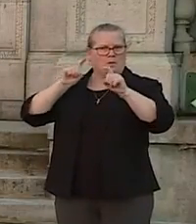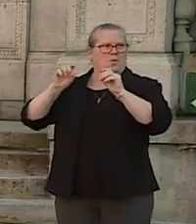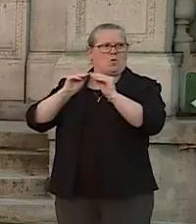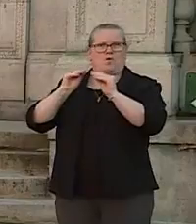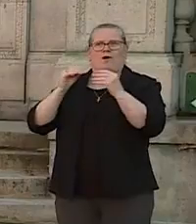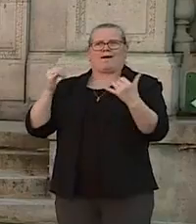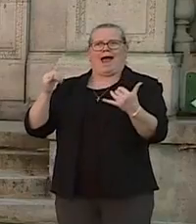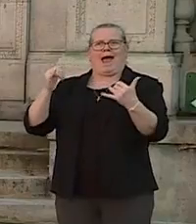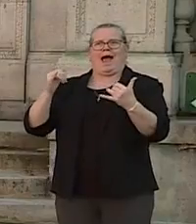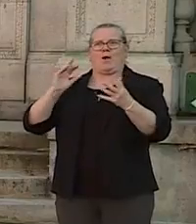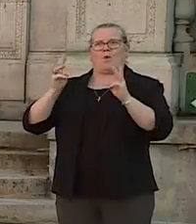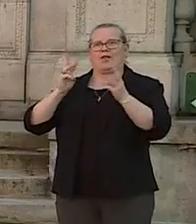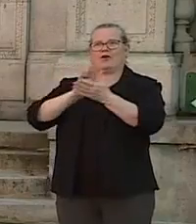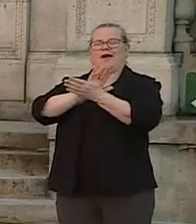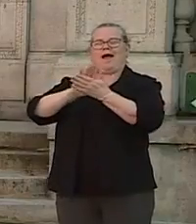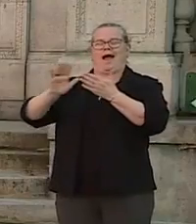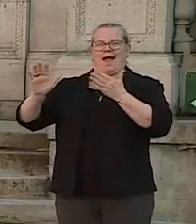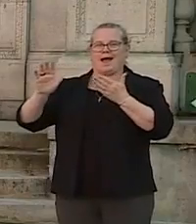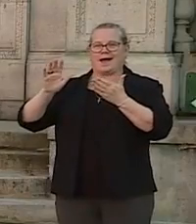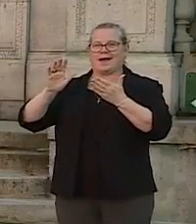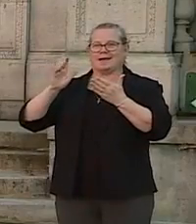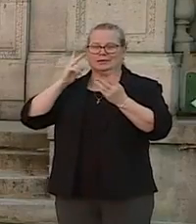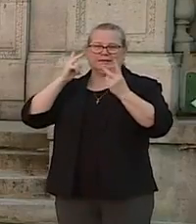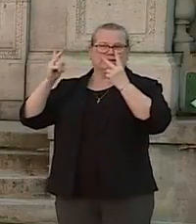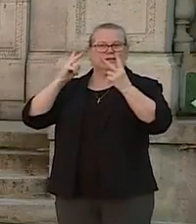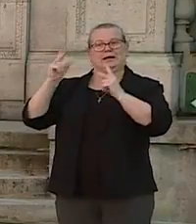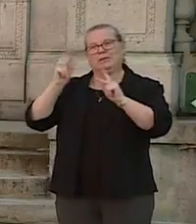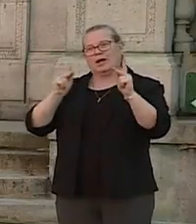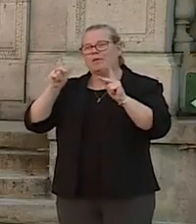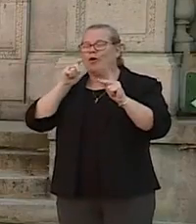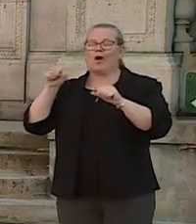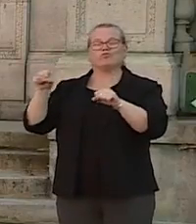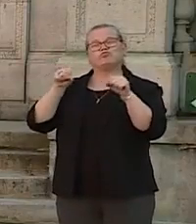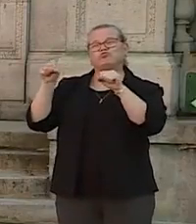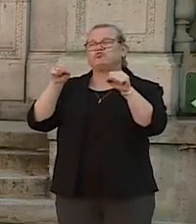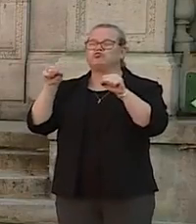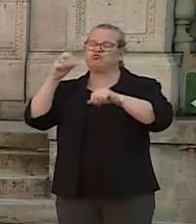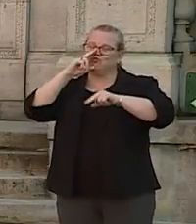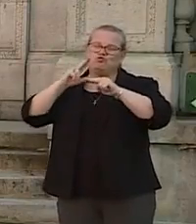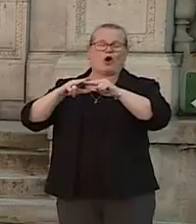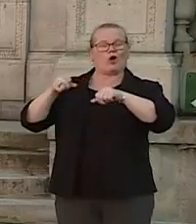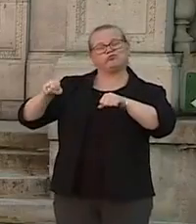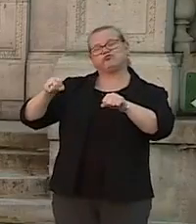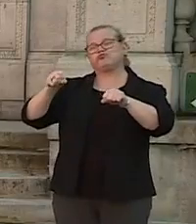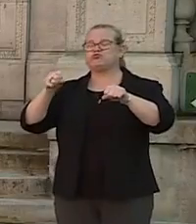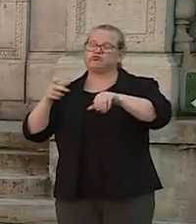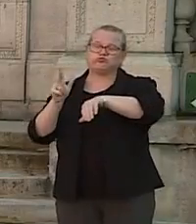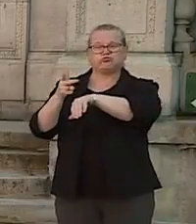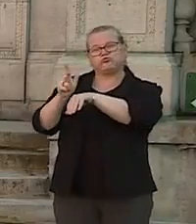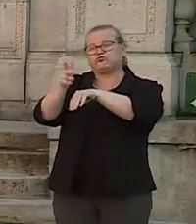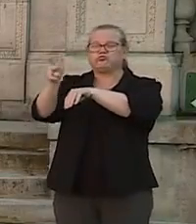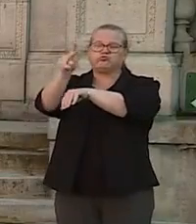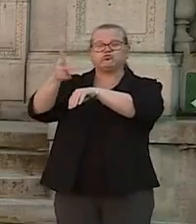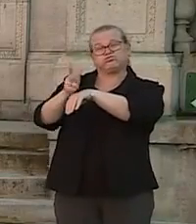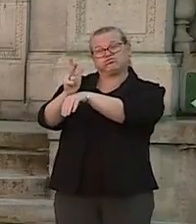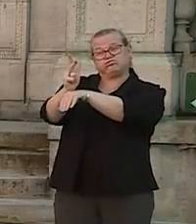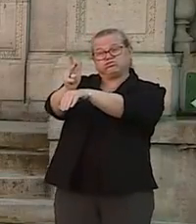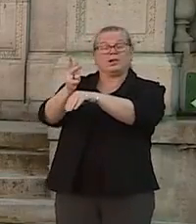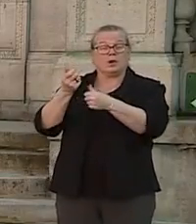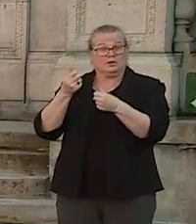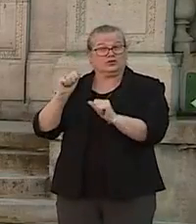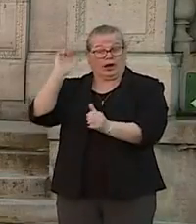coming out and joyriding, and it is something that we're always trying to cut down